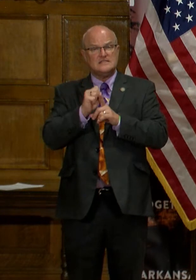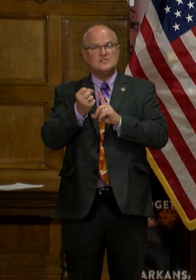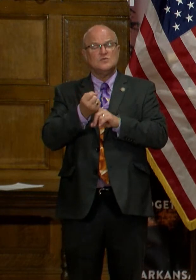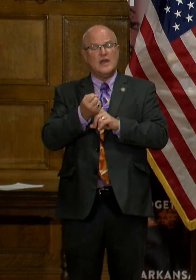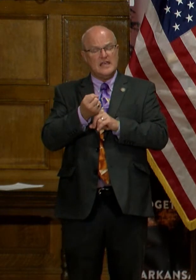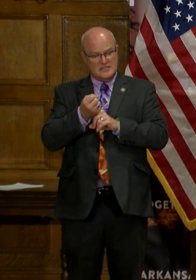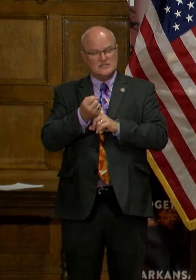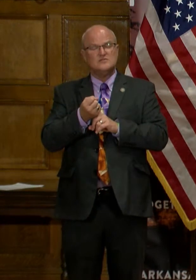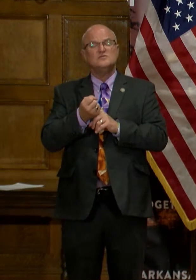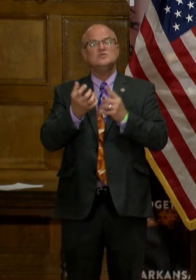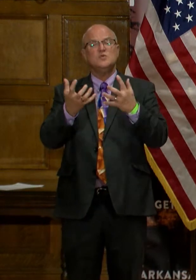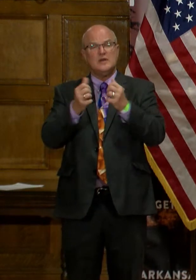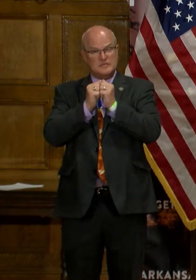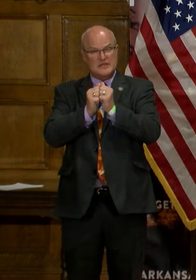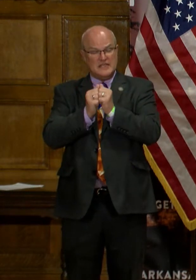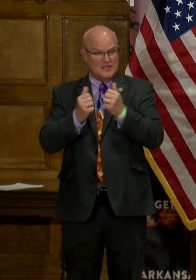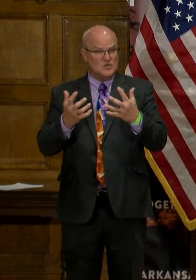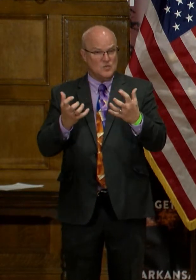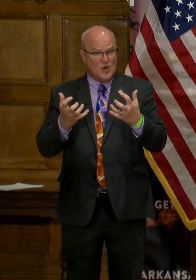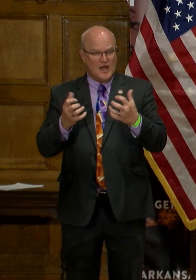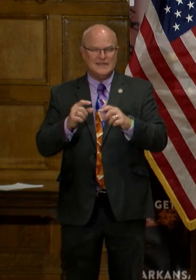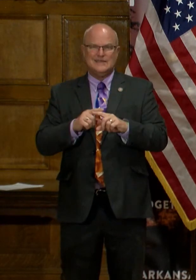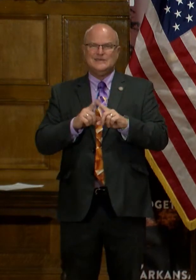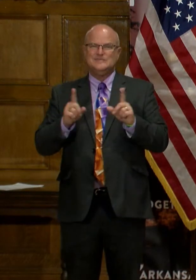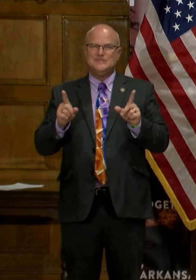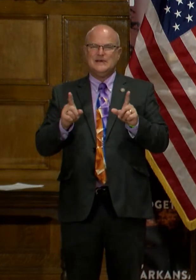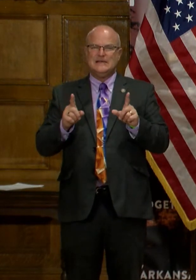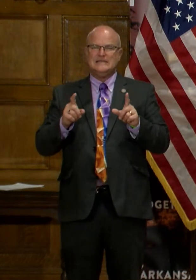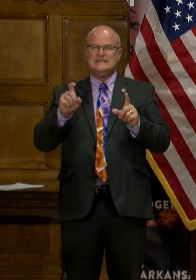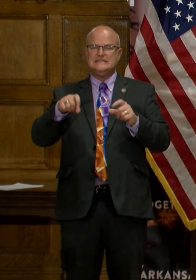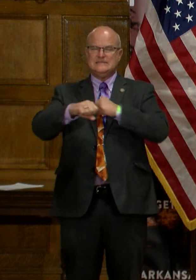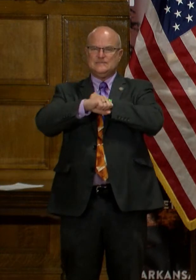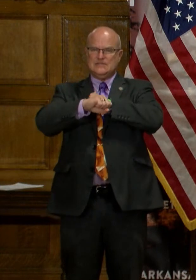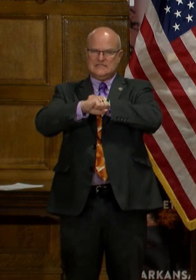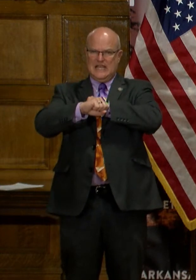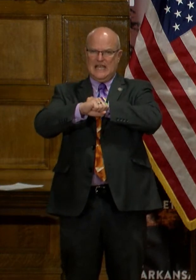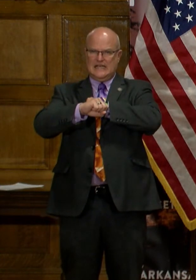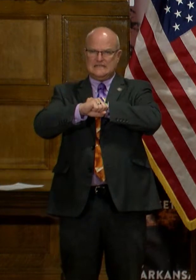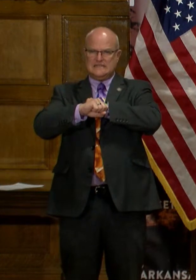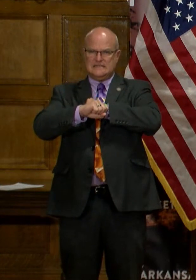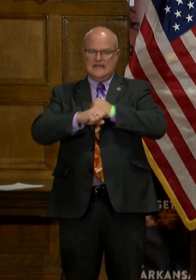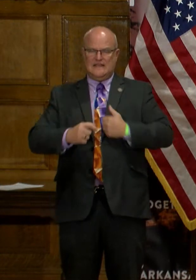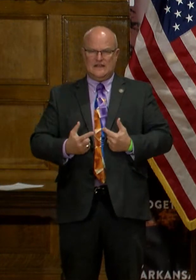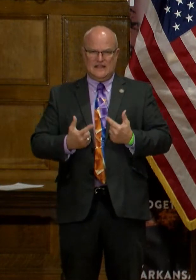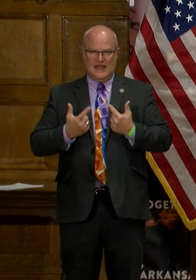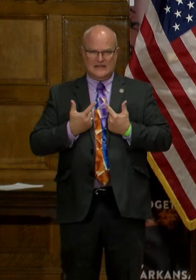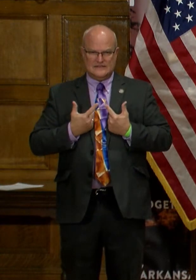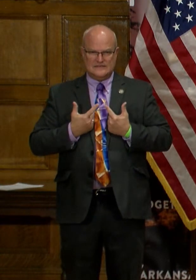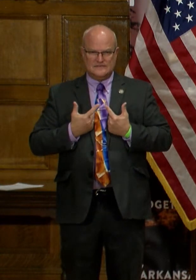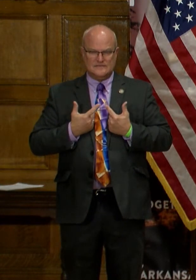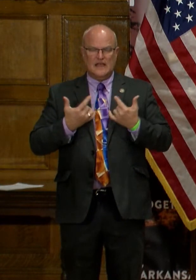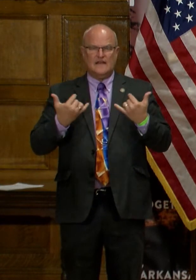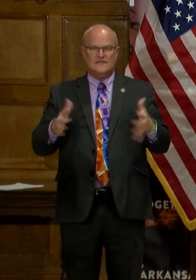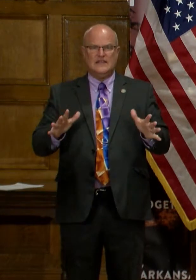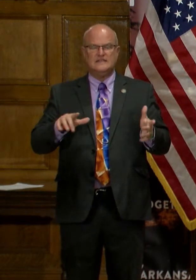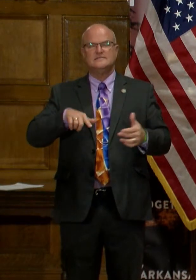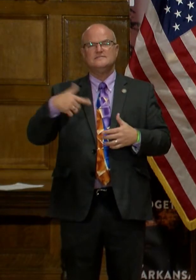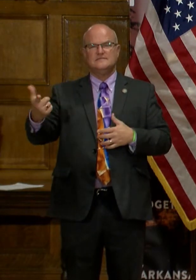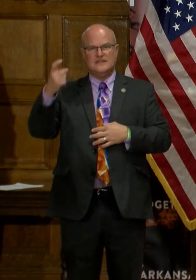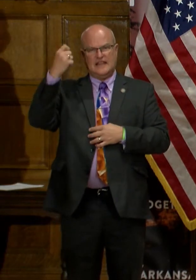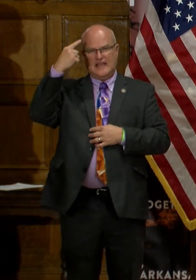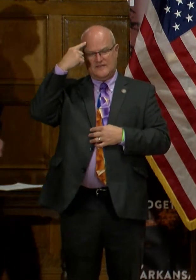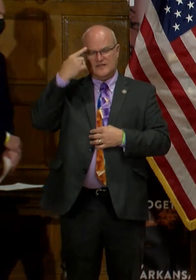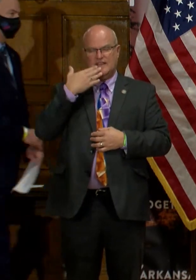situation that you all have. You want to be together, but it's a time to protect them and protect their lives. So I'll stop here and turn it back over to the governor. Thank